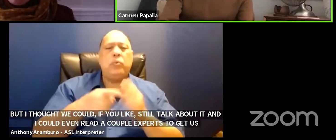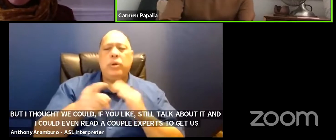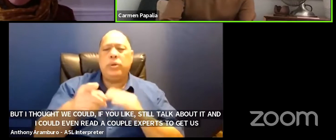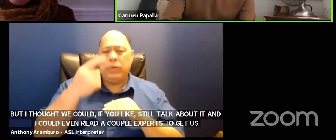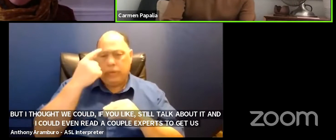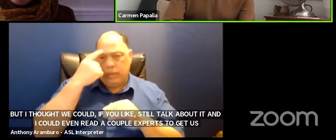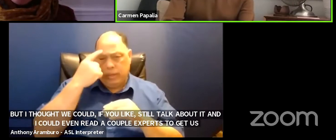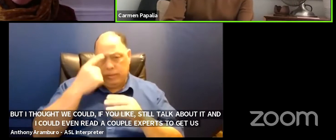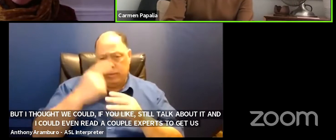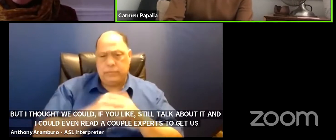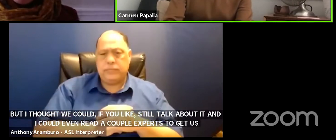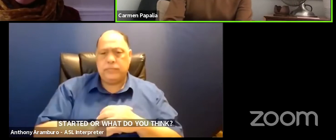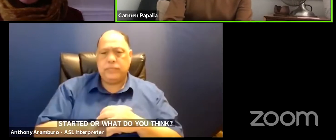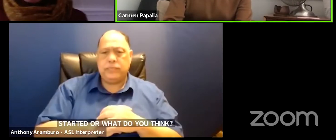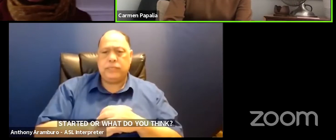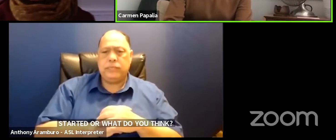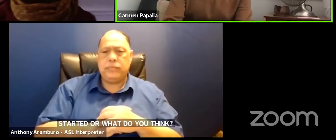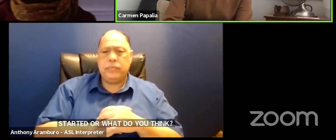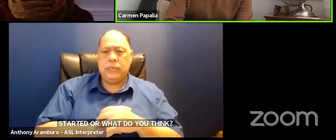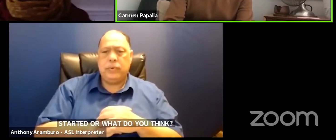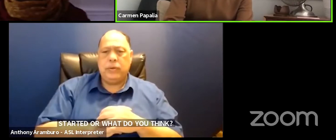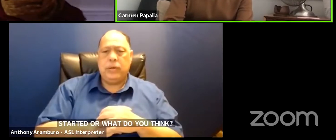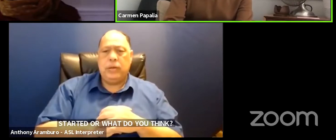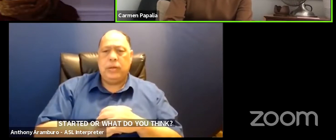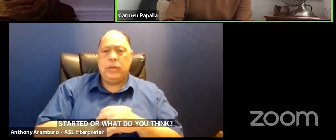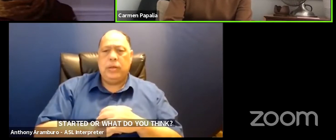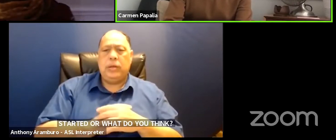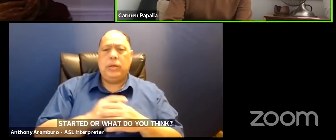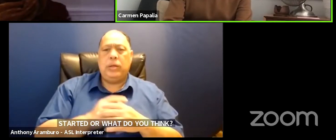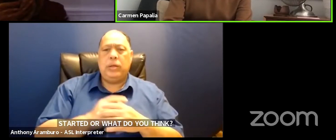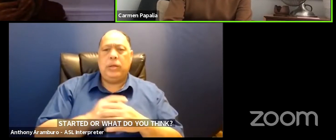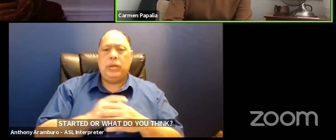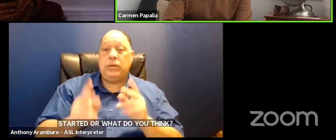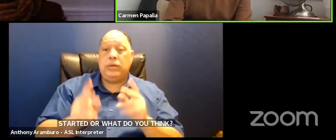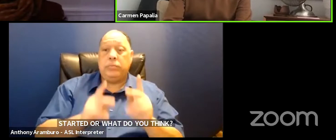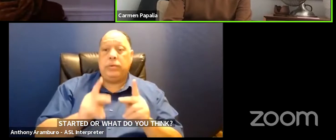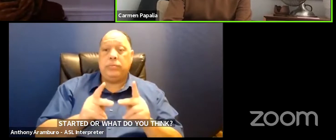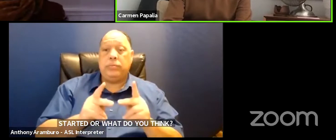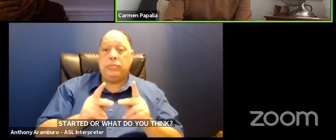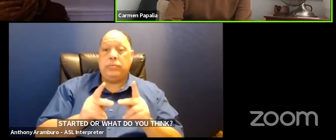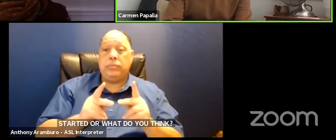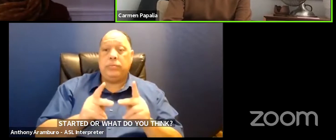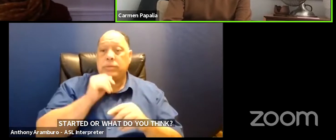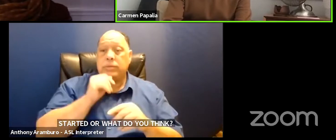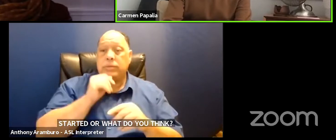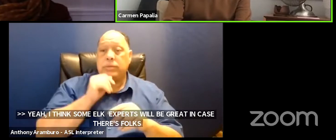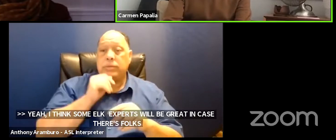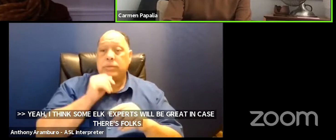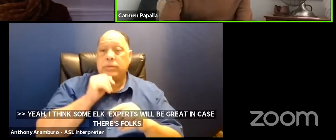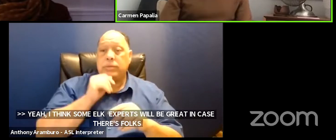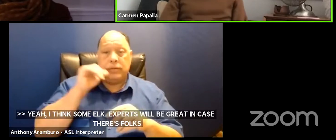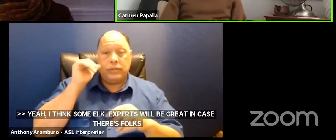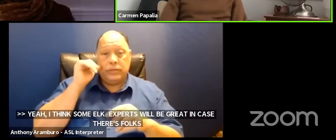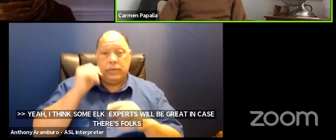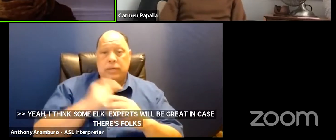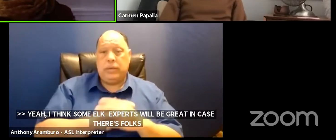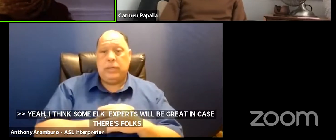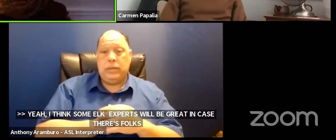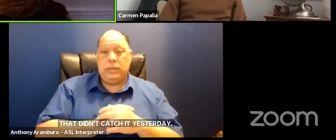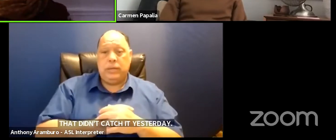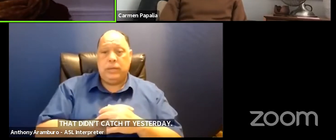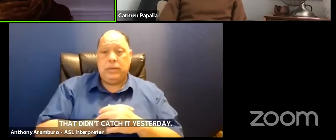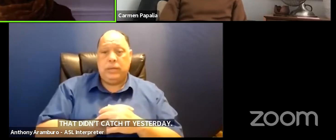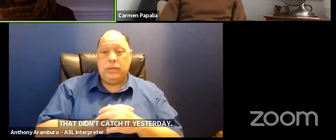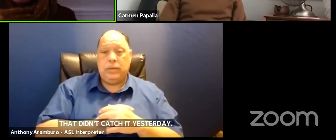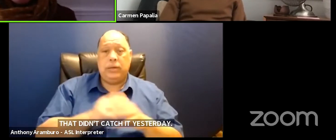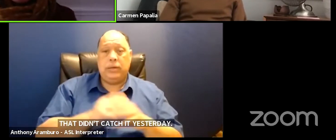Yeah, I think some excerpts would be great in case there's folks that didn't catch it yesterday. That would be awesome. Yeah, okay, great.